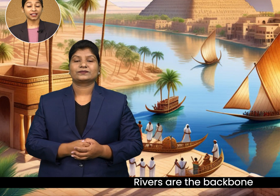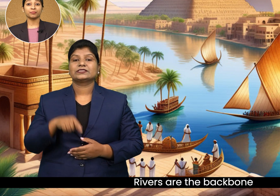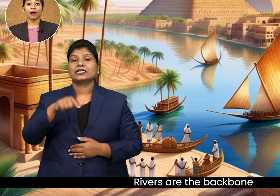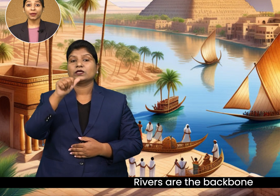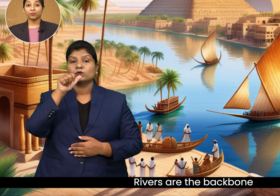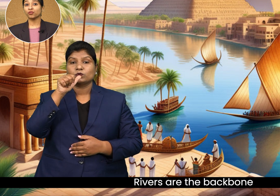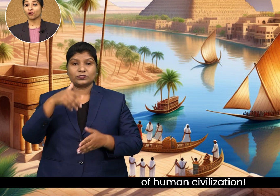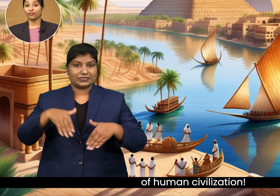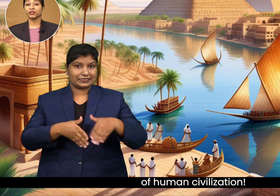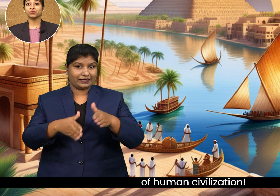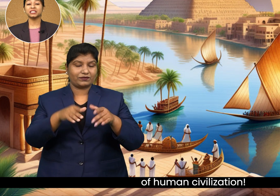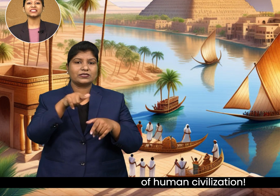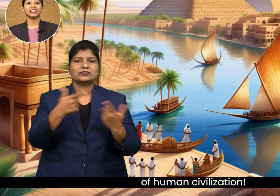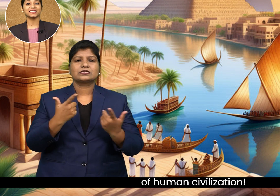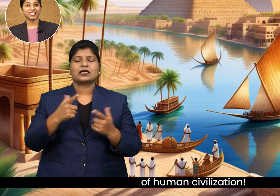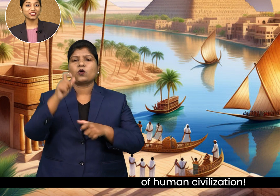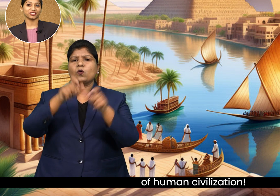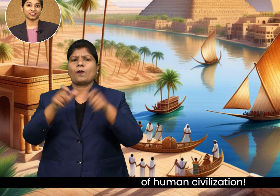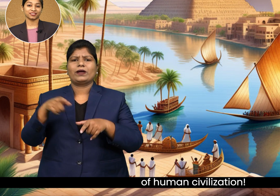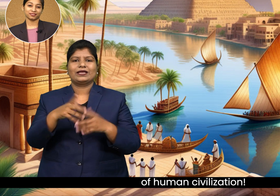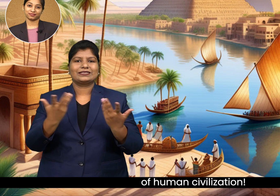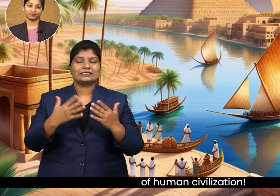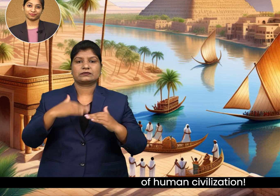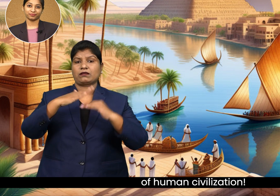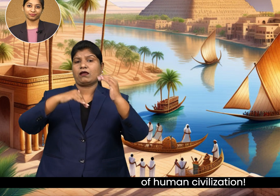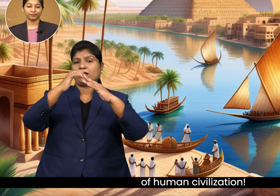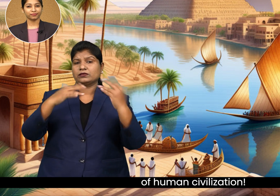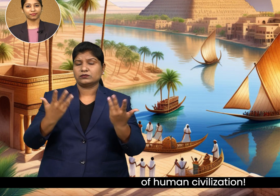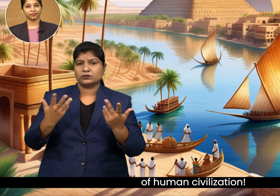Rivers are the backbone of human civilization.